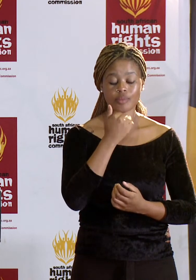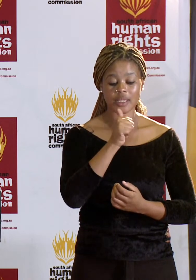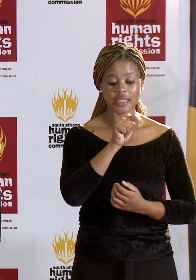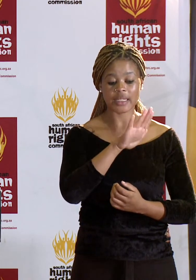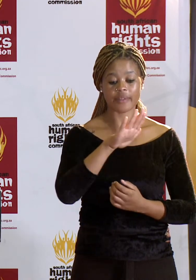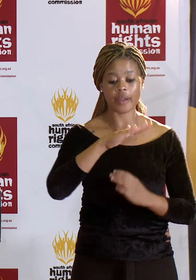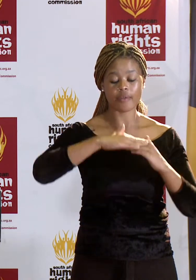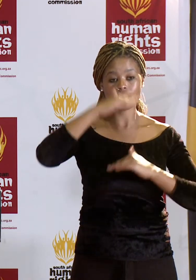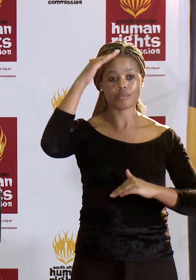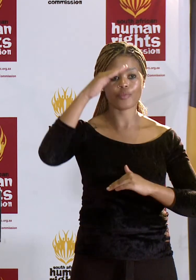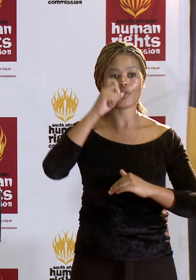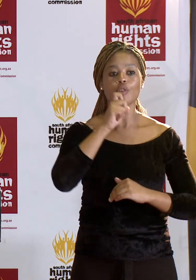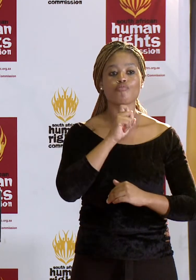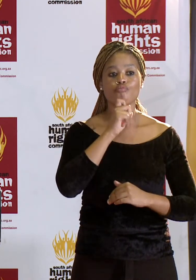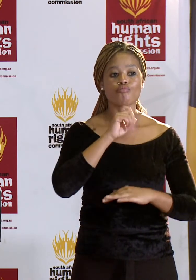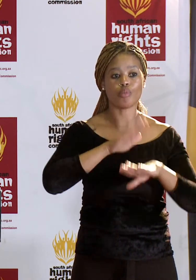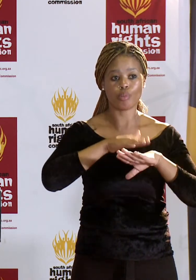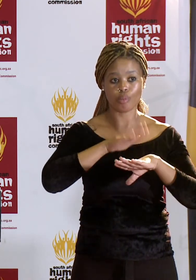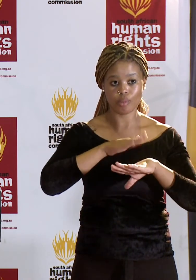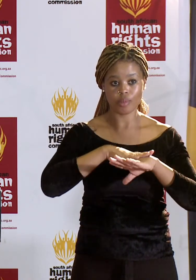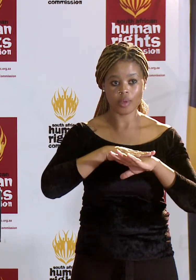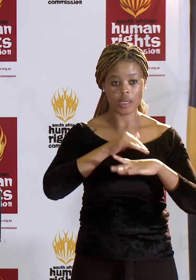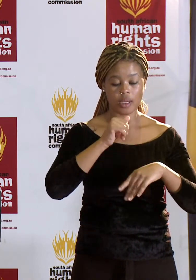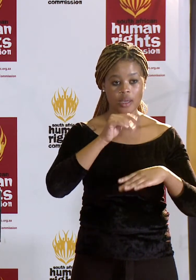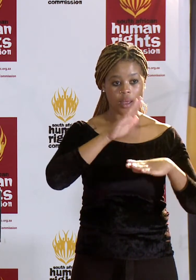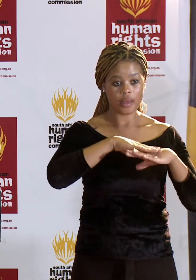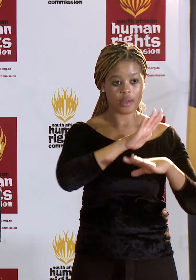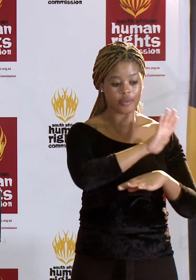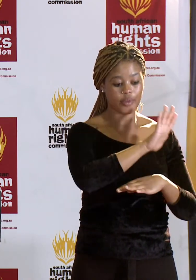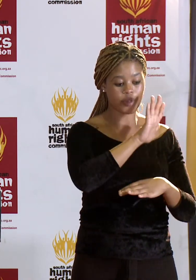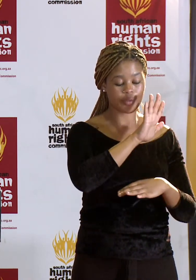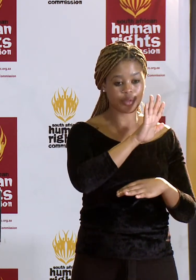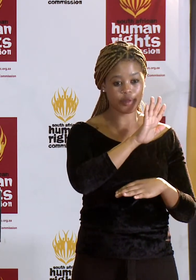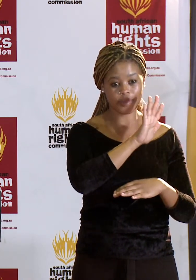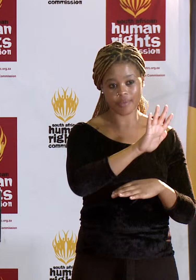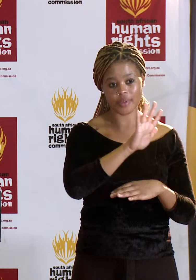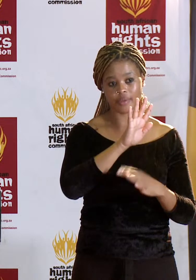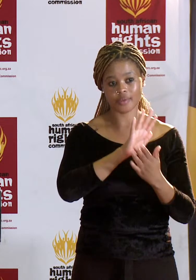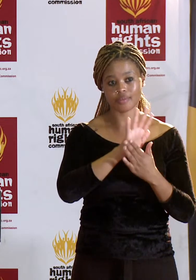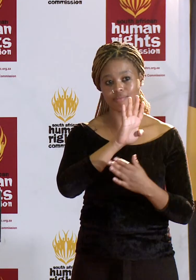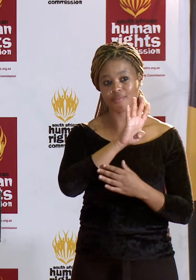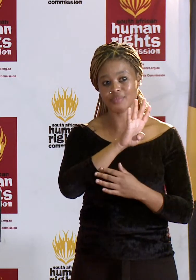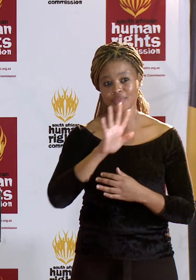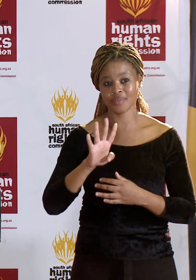above use social media more than the 55 to 64s.